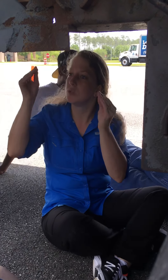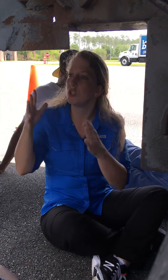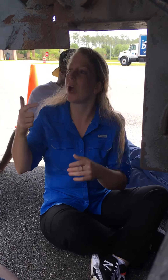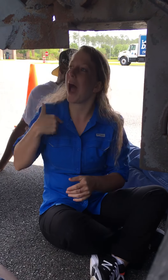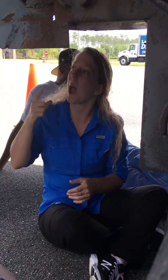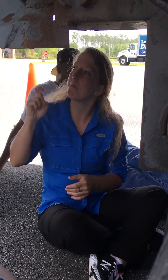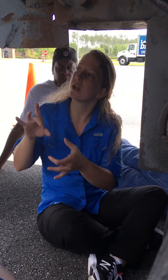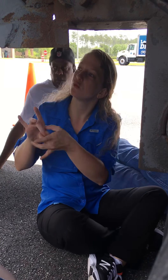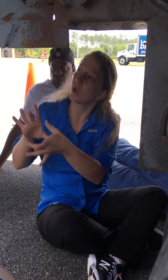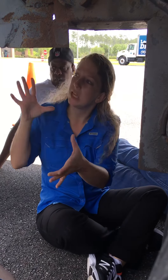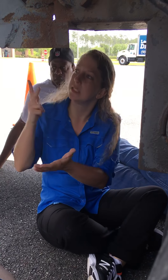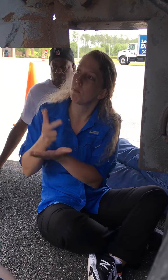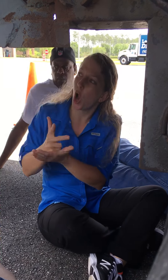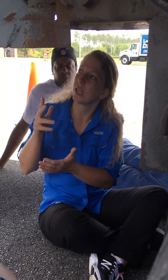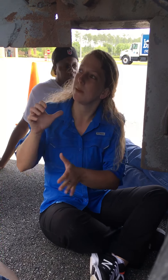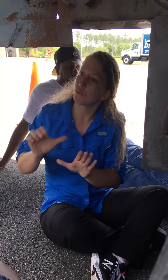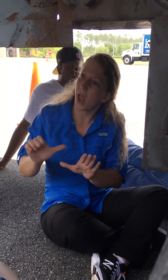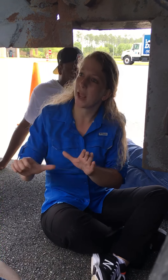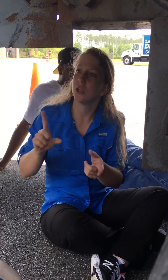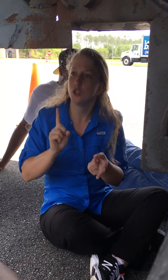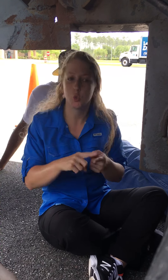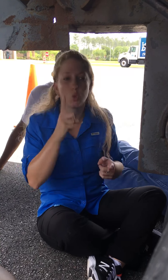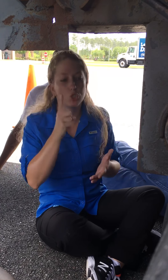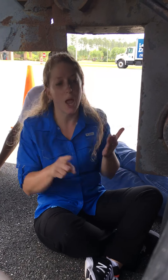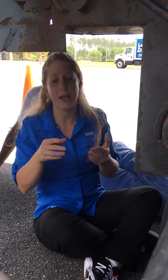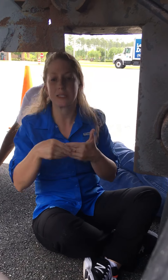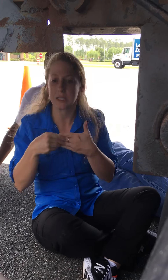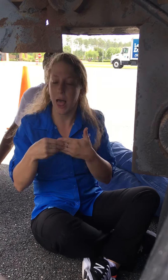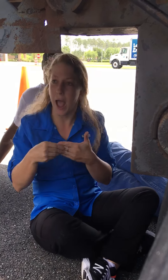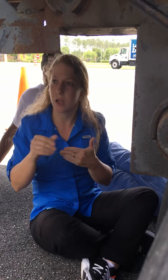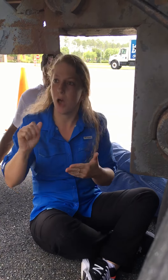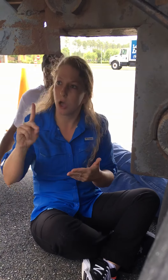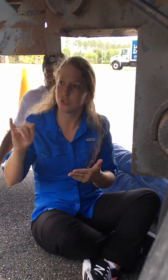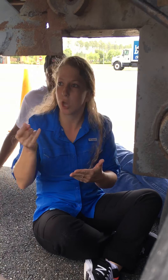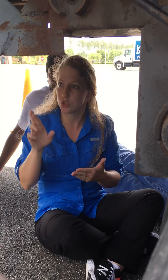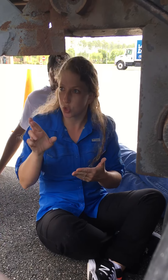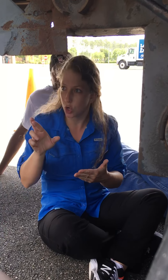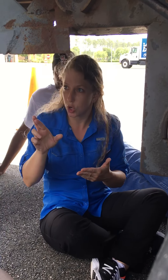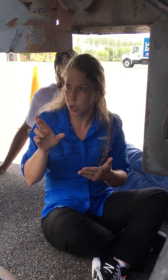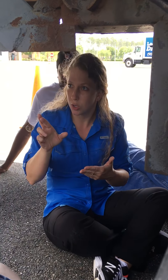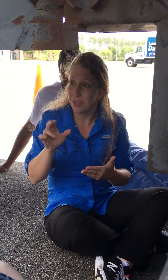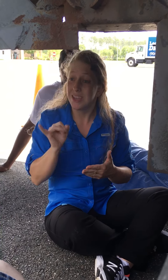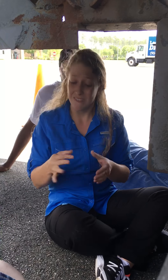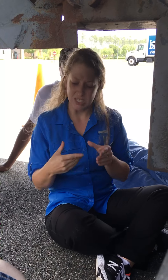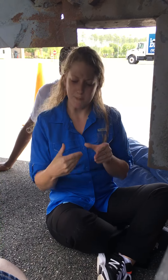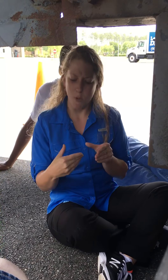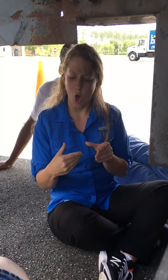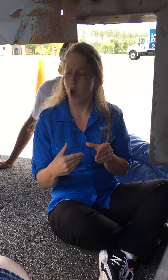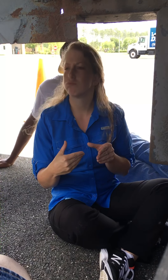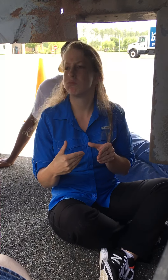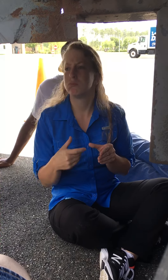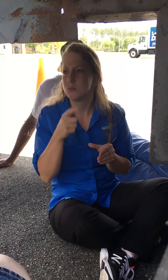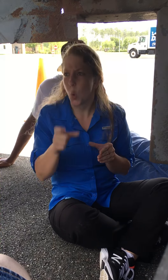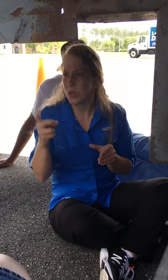If it's a small single brake chamber, that is only a service brake, so there's no need to mention that you're going to have to release the parking brake. Parking brake.